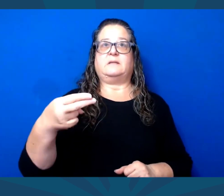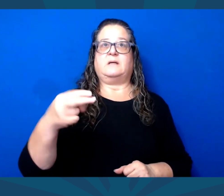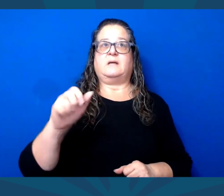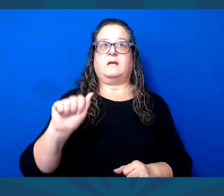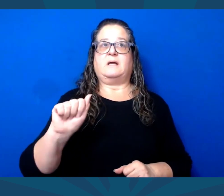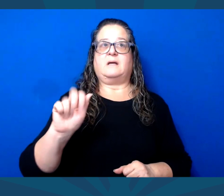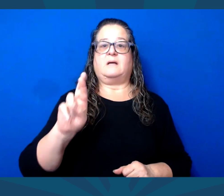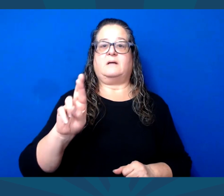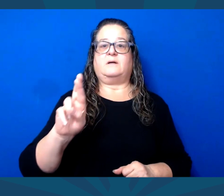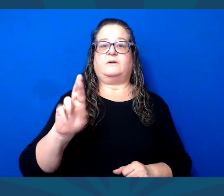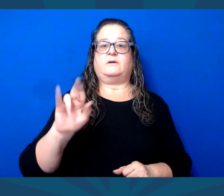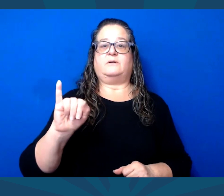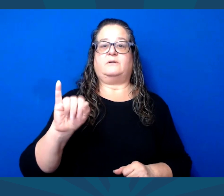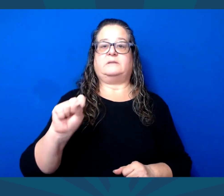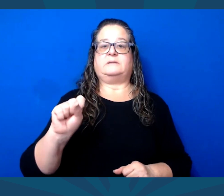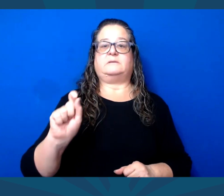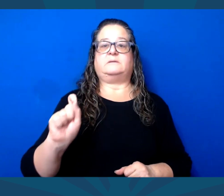votelizharris.com.